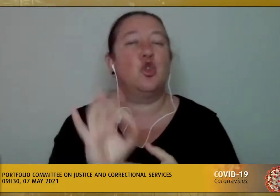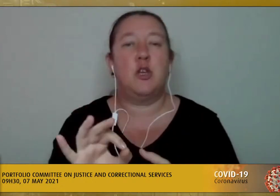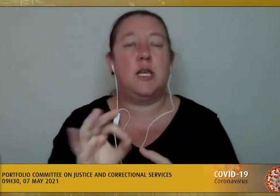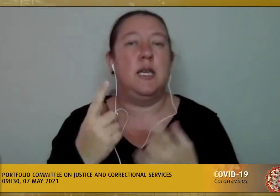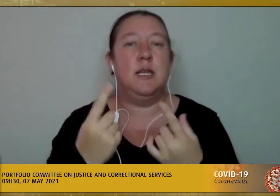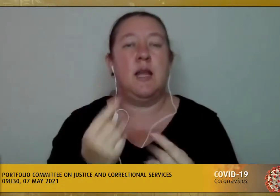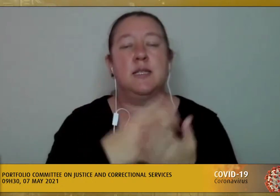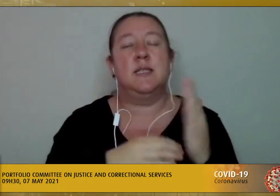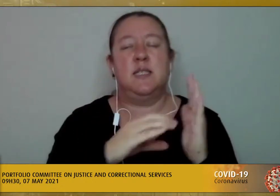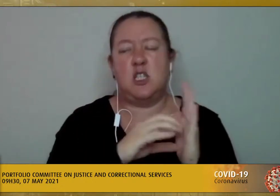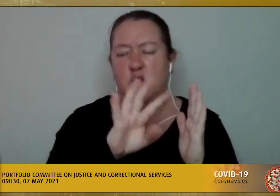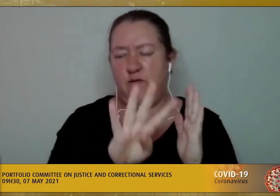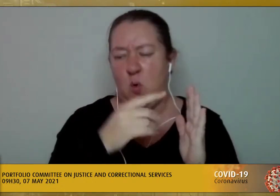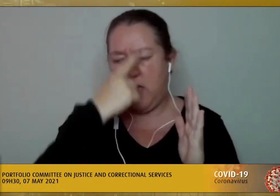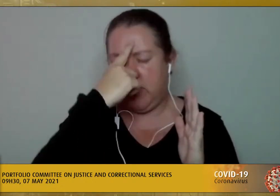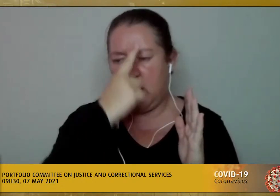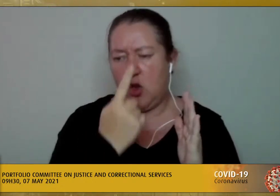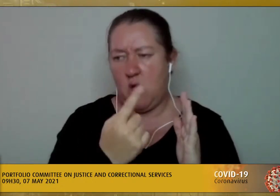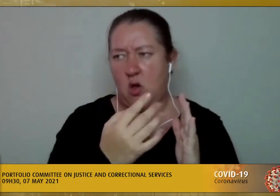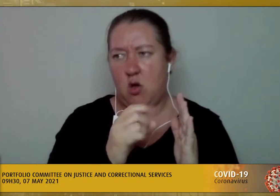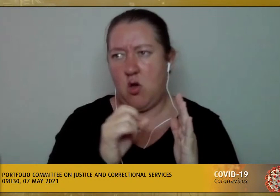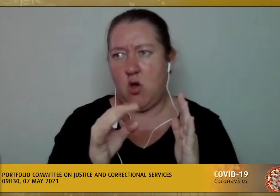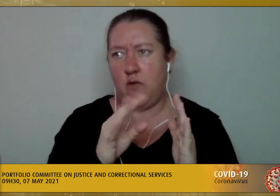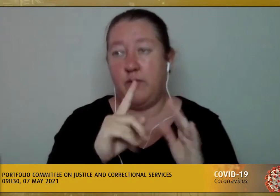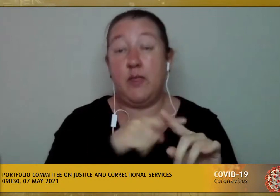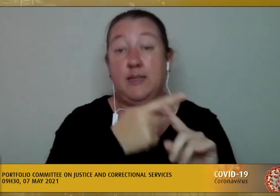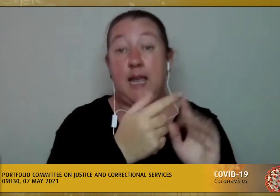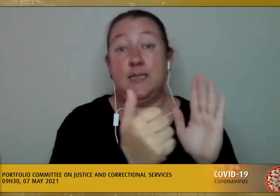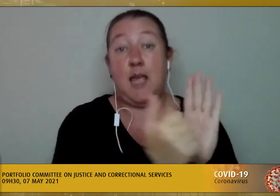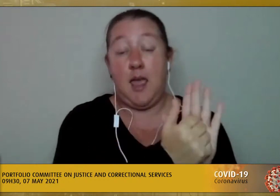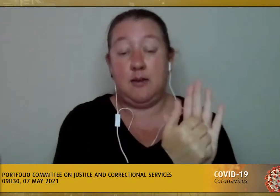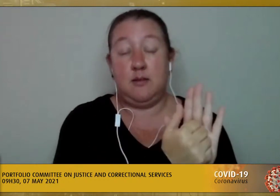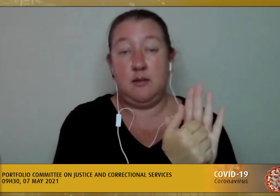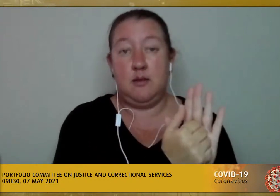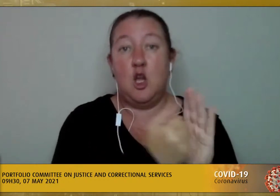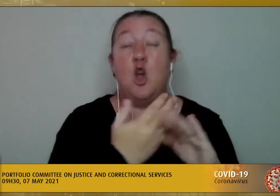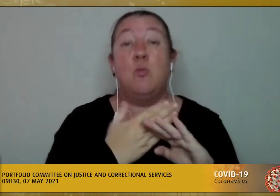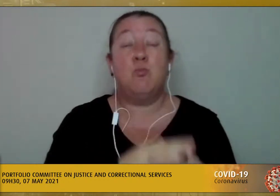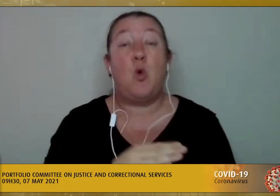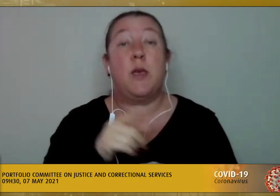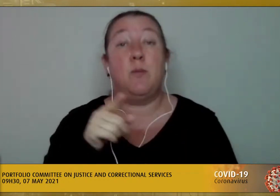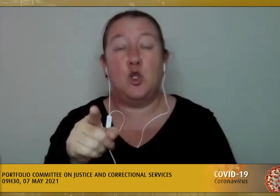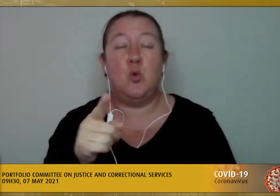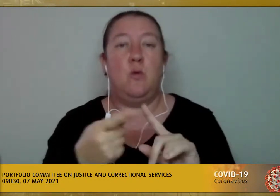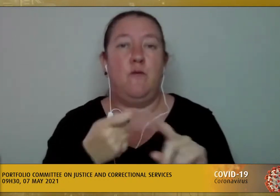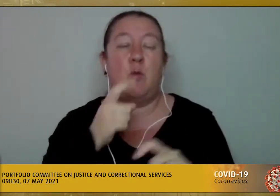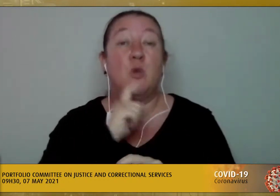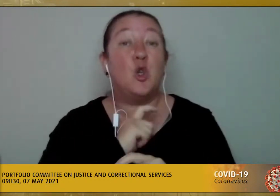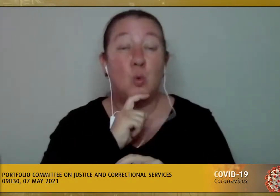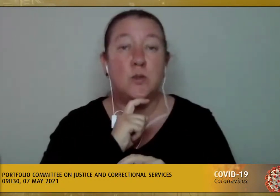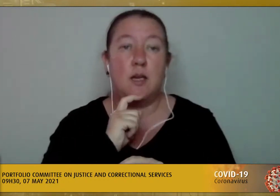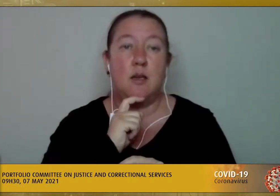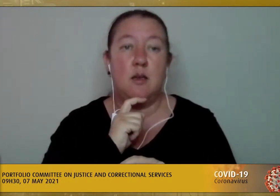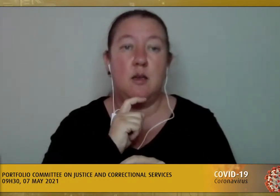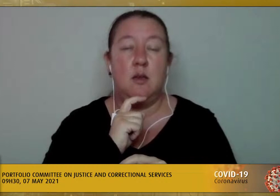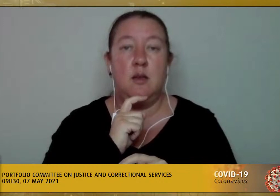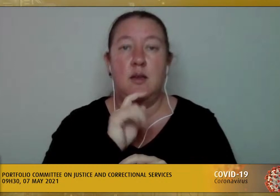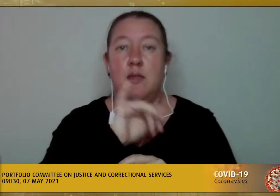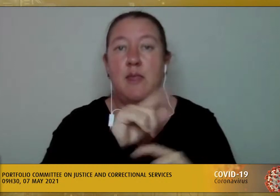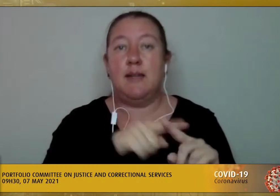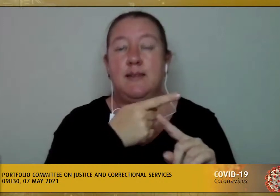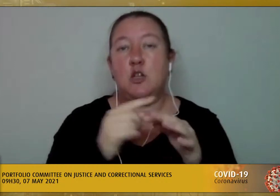section four think of the revenue of the tax act prohibits you from using that